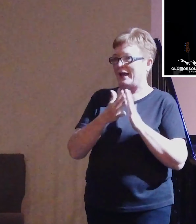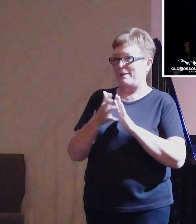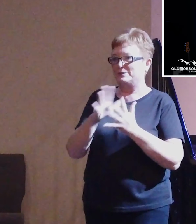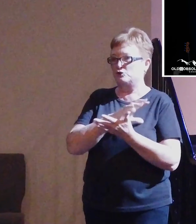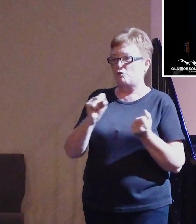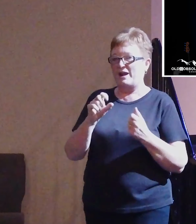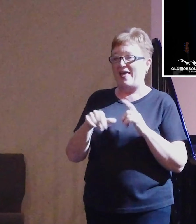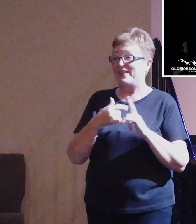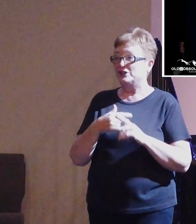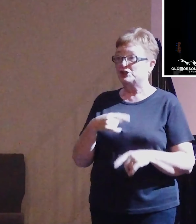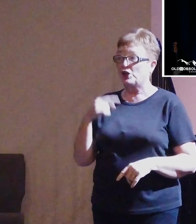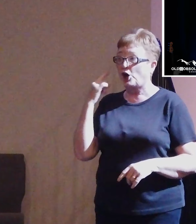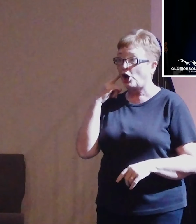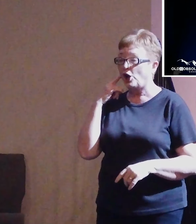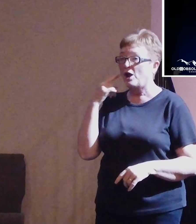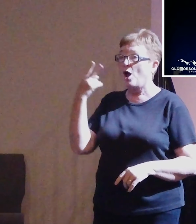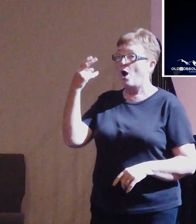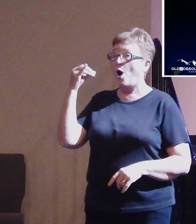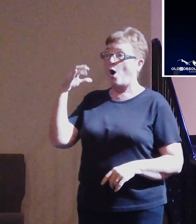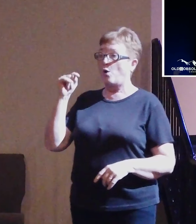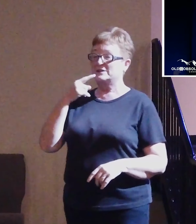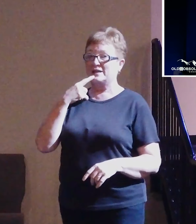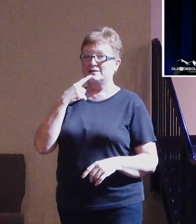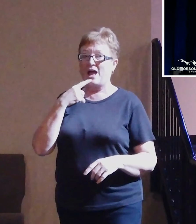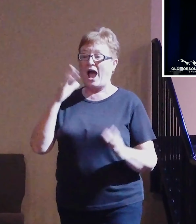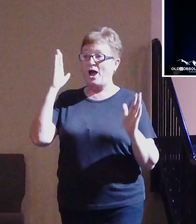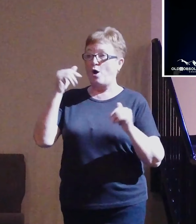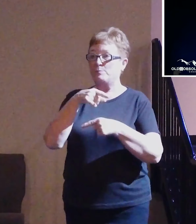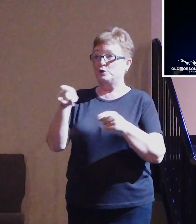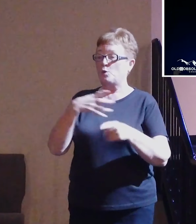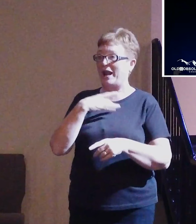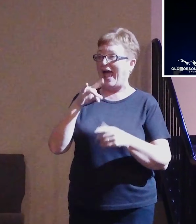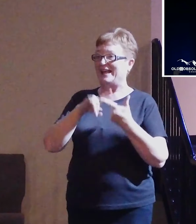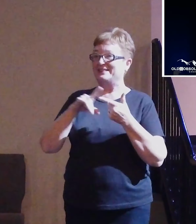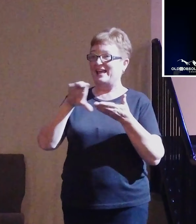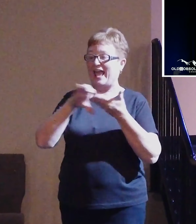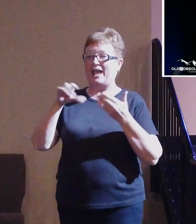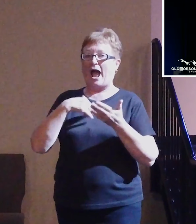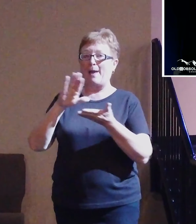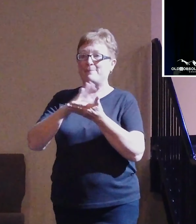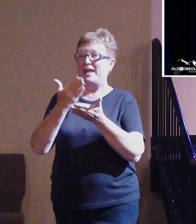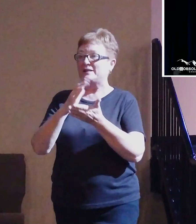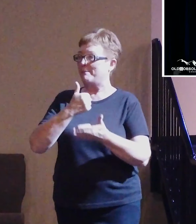she heard the hostess proudly declare, I hope you like the cake. I baked it myself.